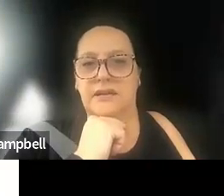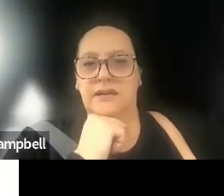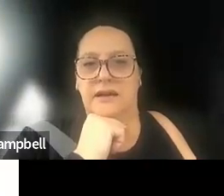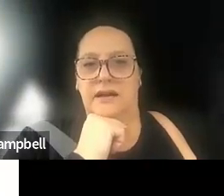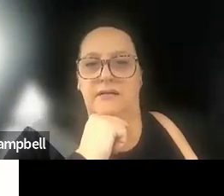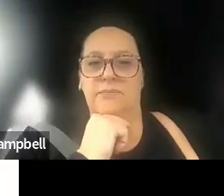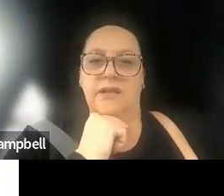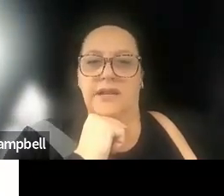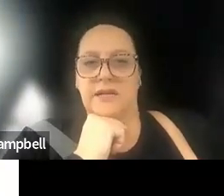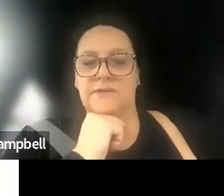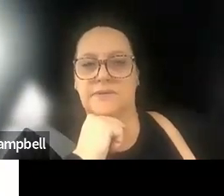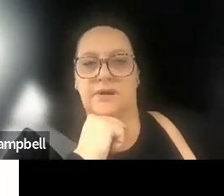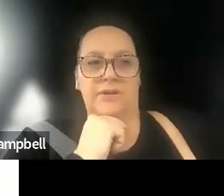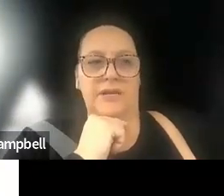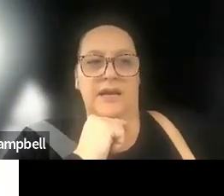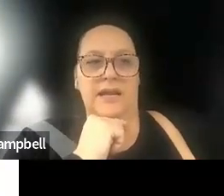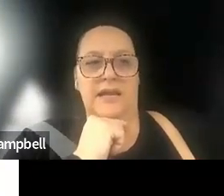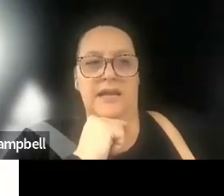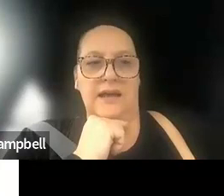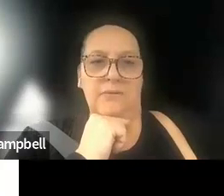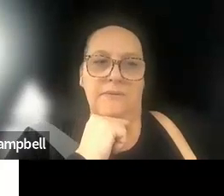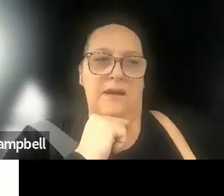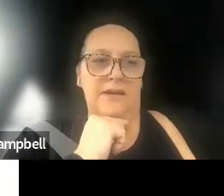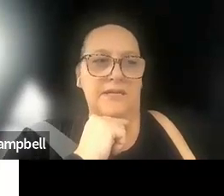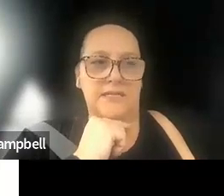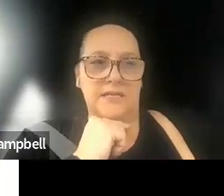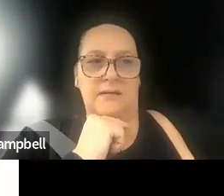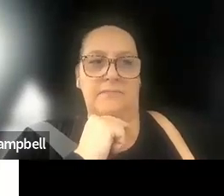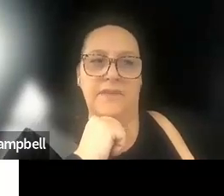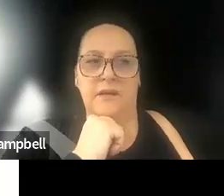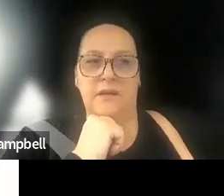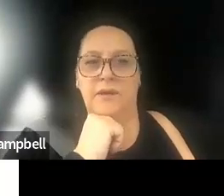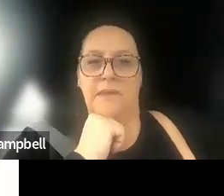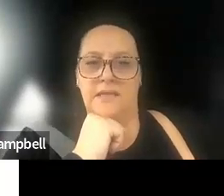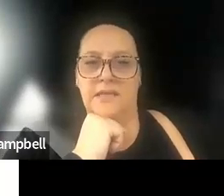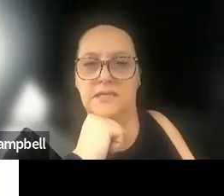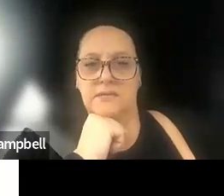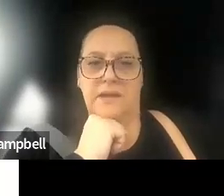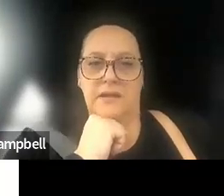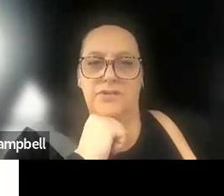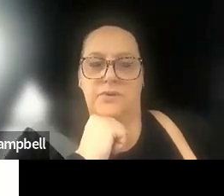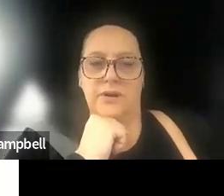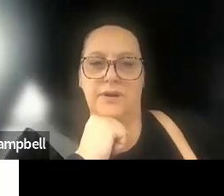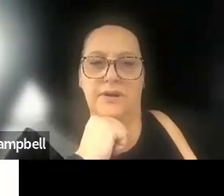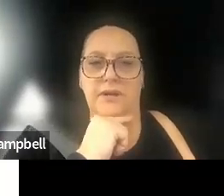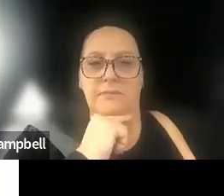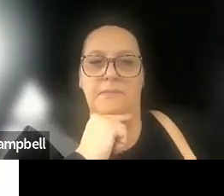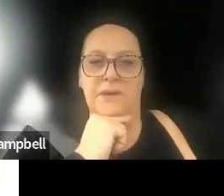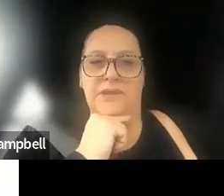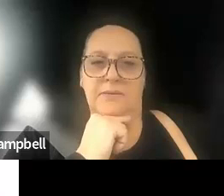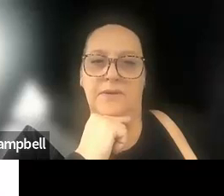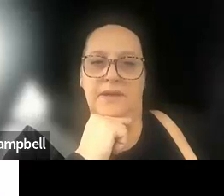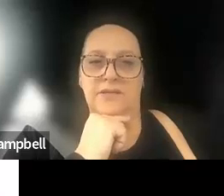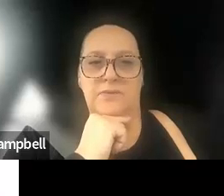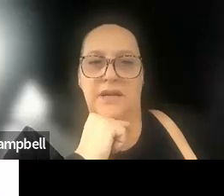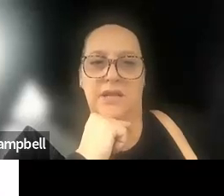session. But a lot of times it was Carlin and I will be honest, we meant these to be short,